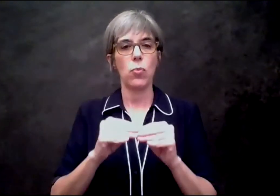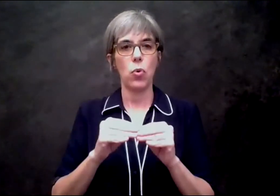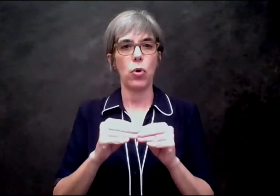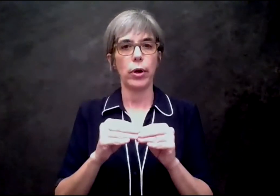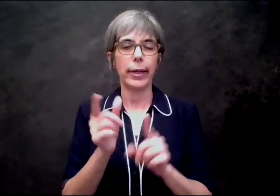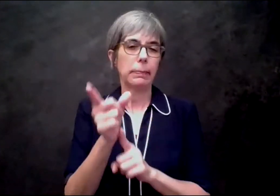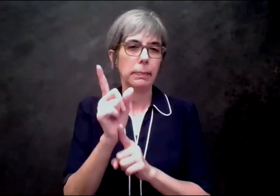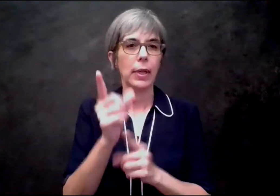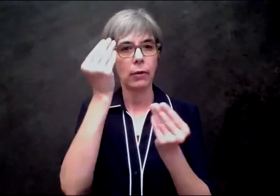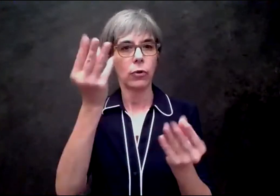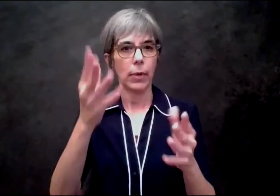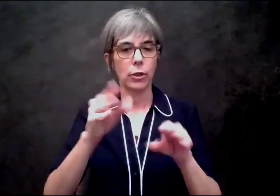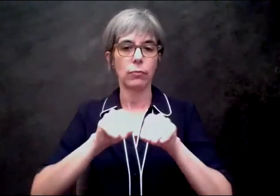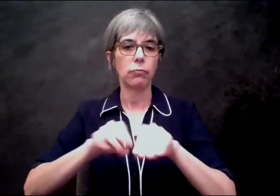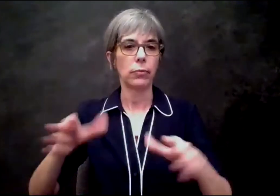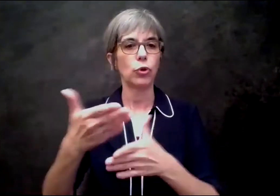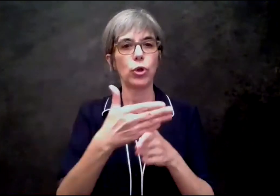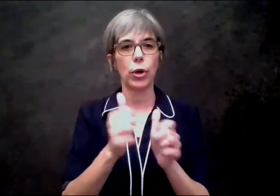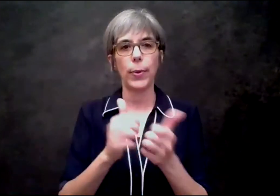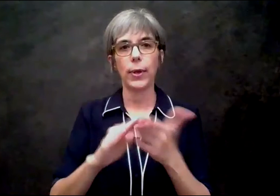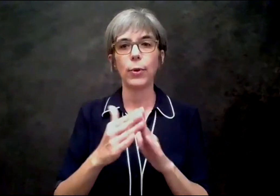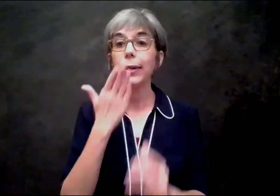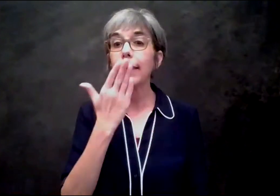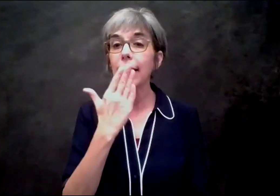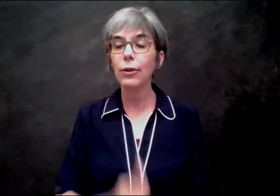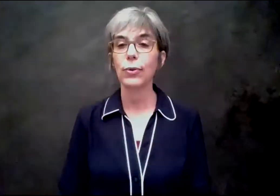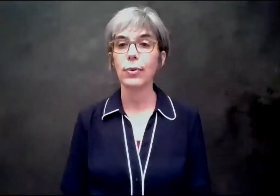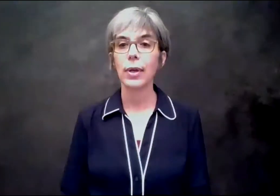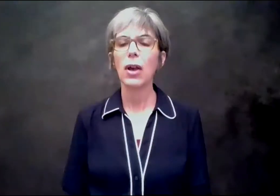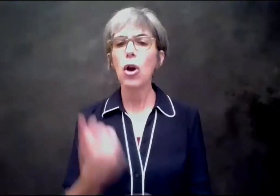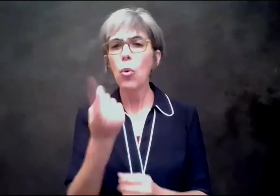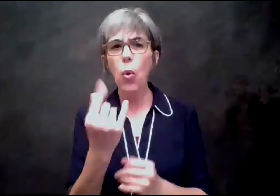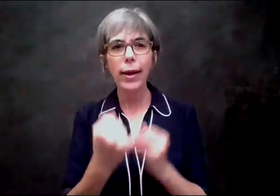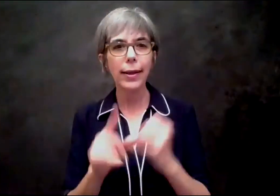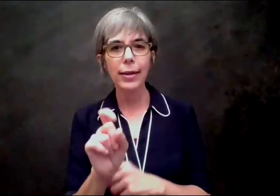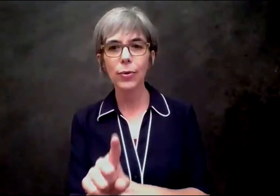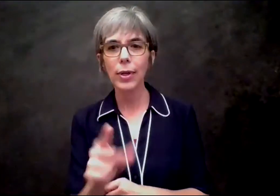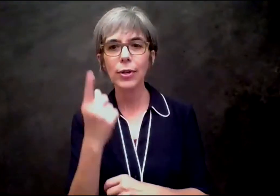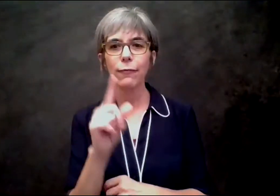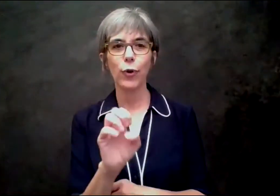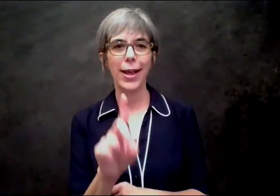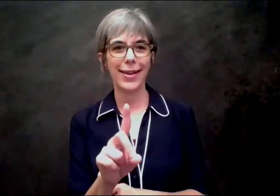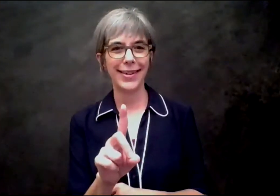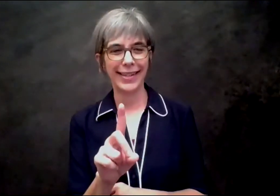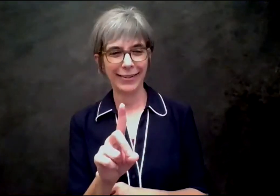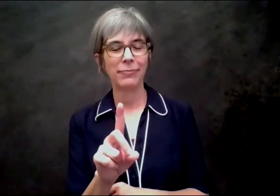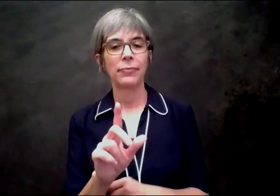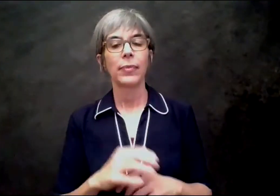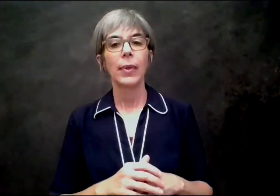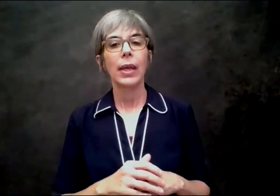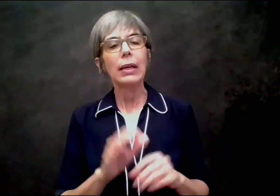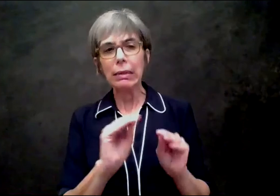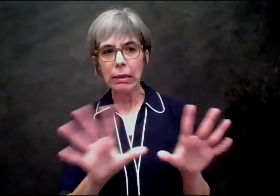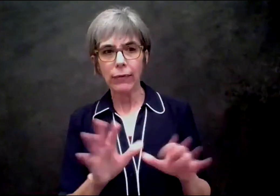the community. So we appreciate your assistance with that. There's one last question, and this was for you, Ed. Just to clarify, did